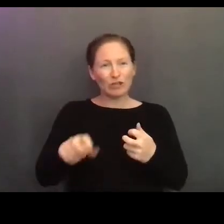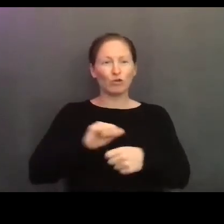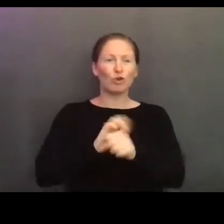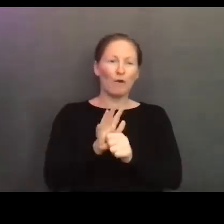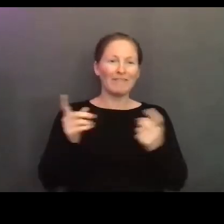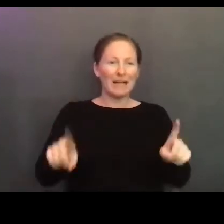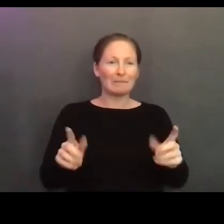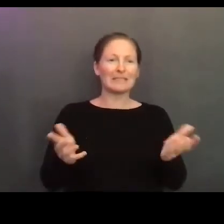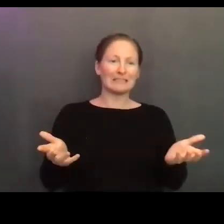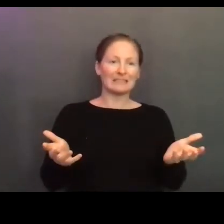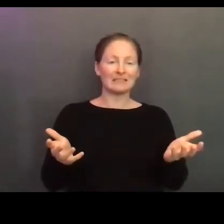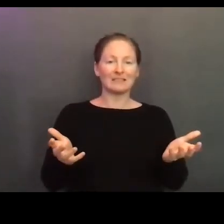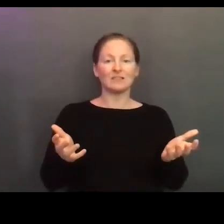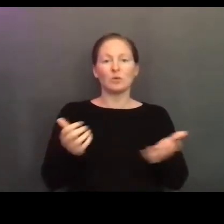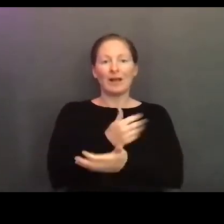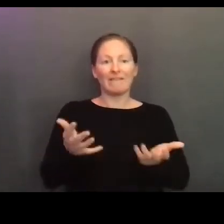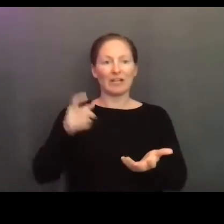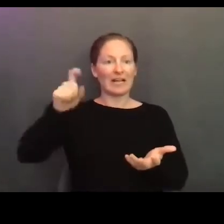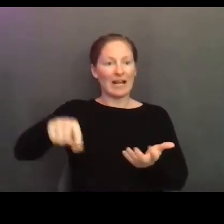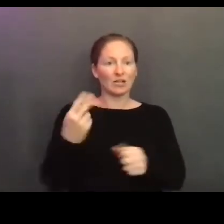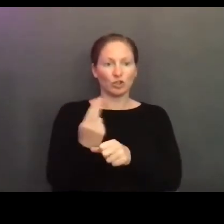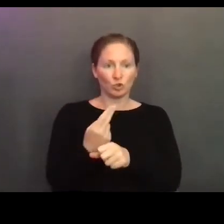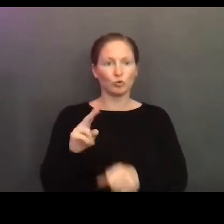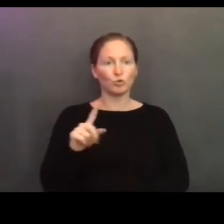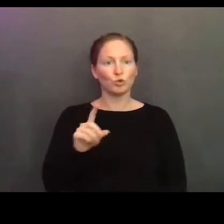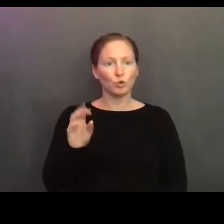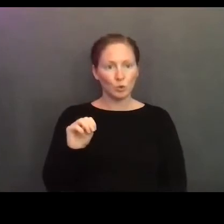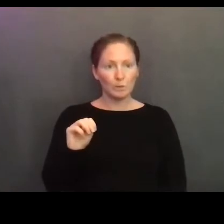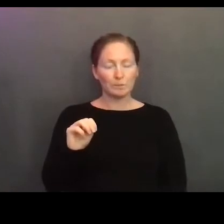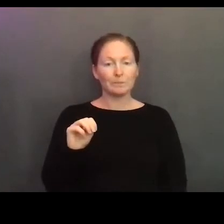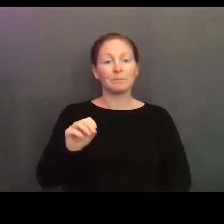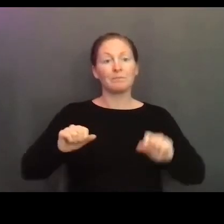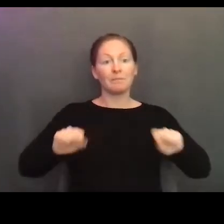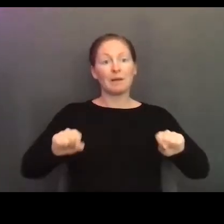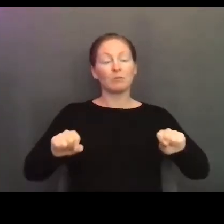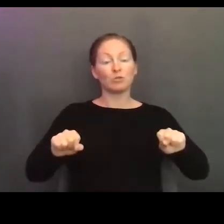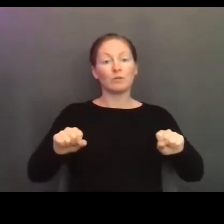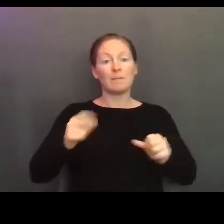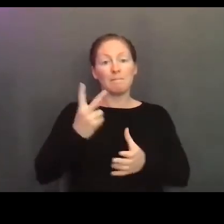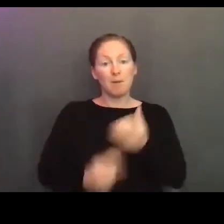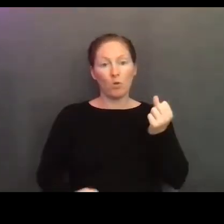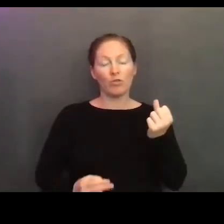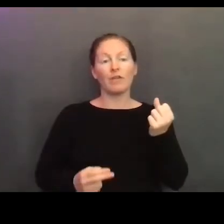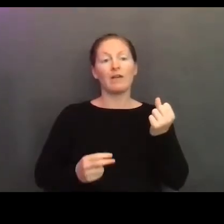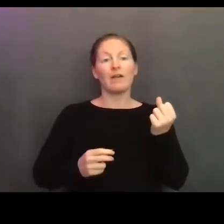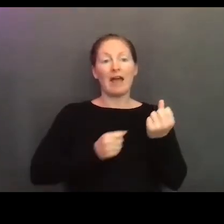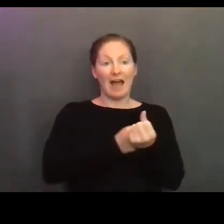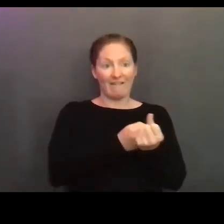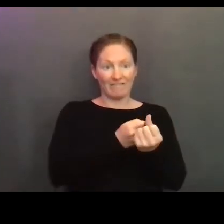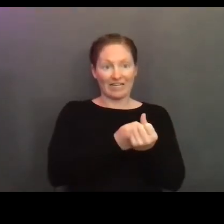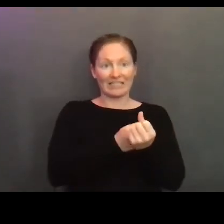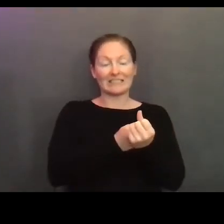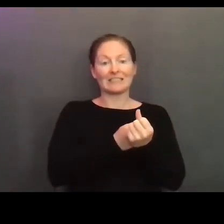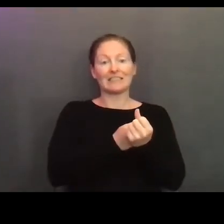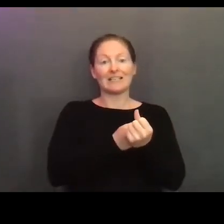COVID, so they had to be done across Zoom. But to be able to have both the advocates there